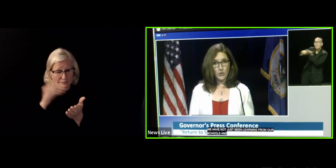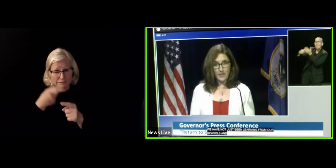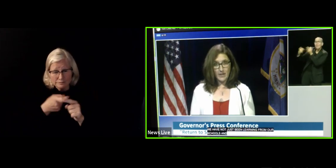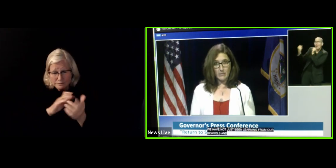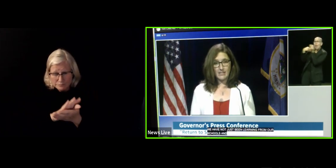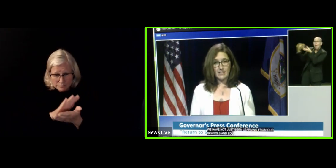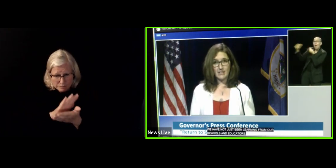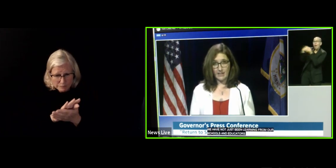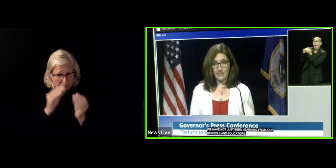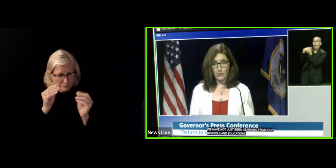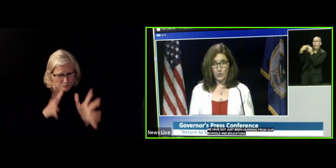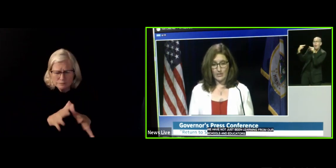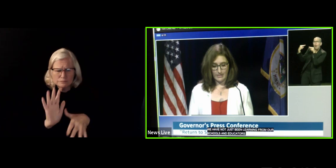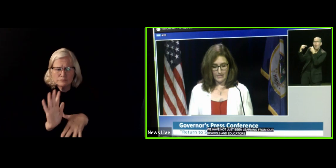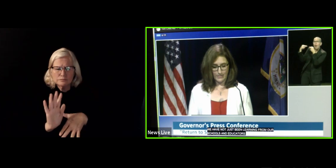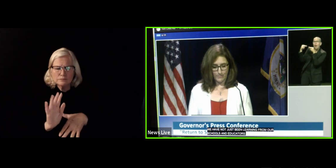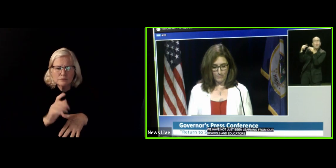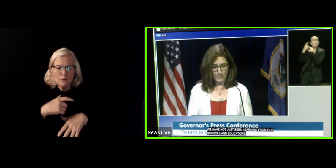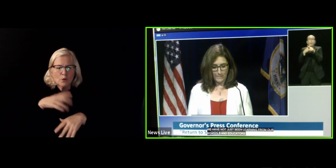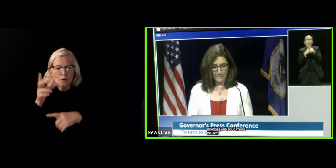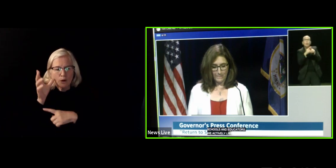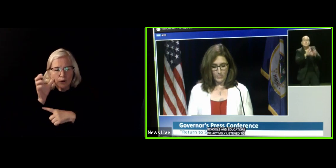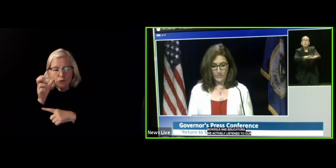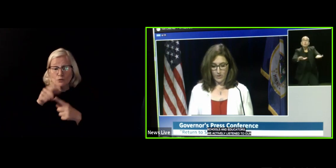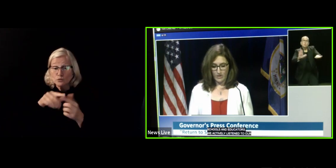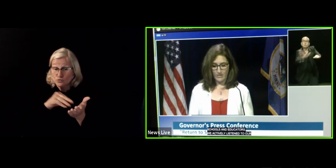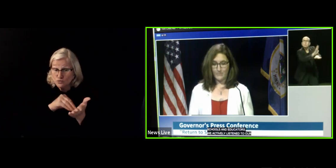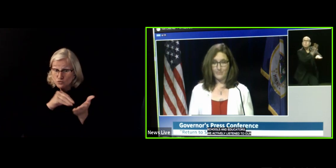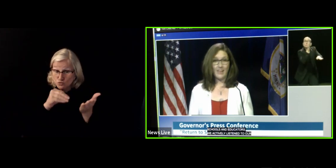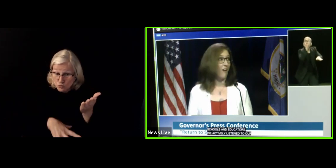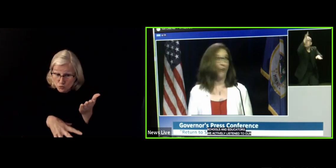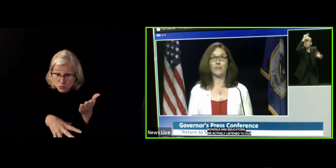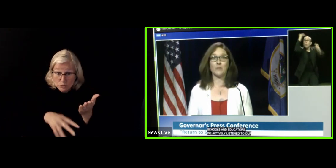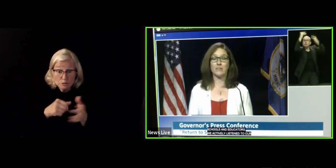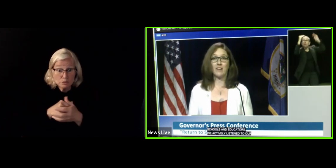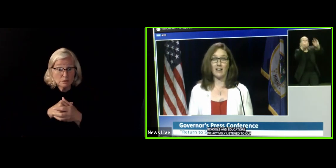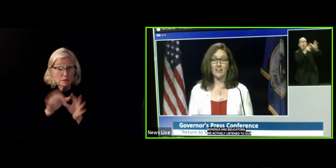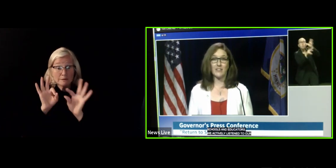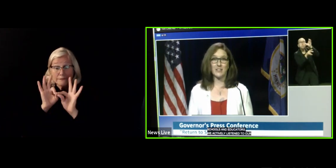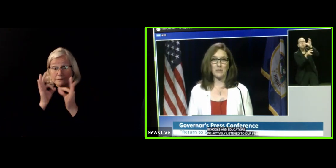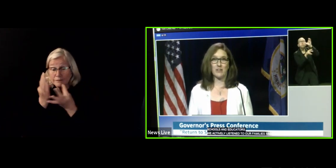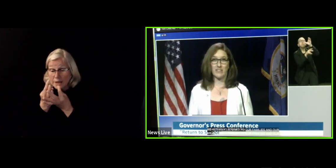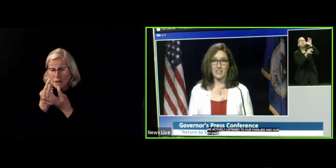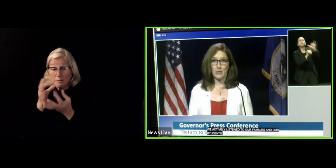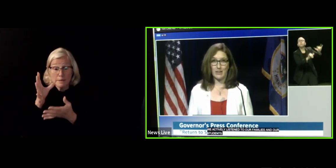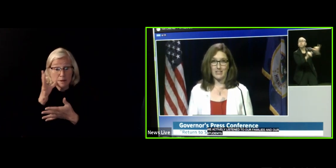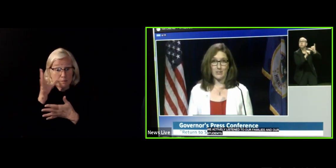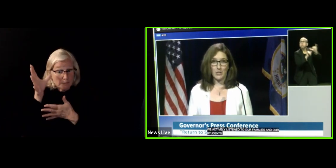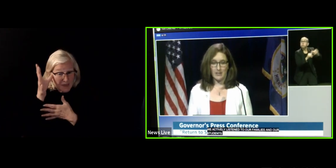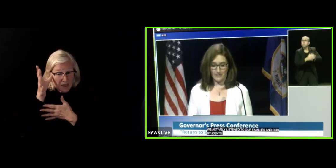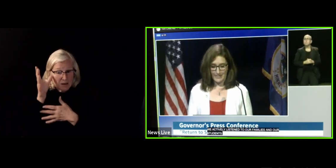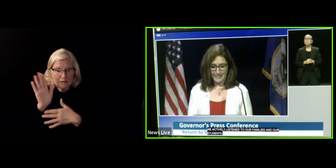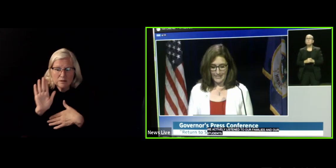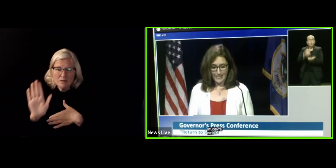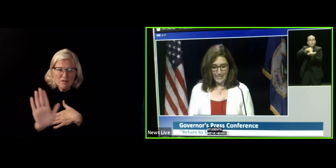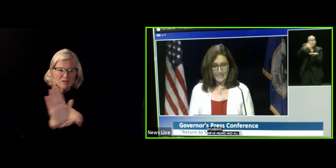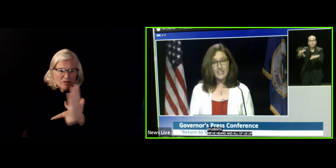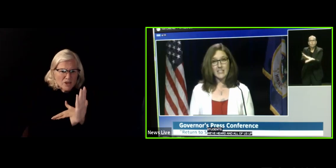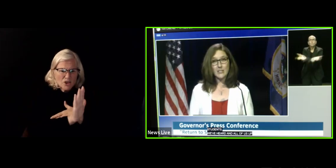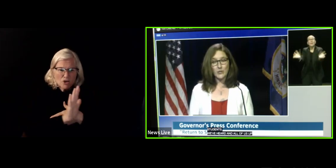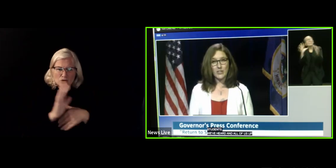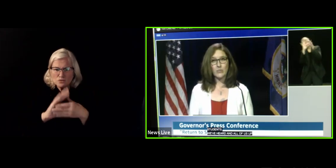our families and our students. We've heard, and all of us up here have experienced ourselves,